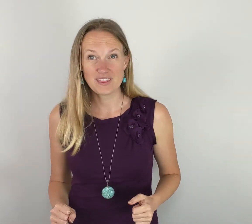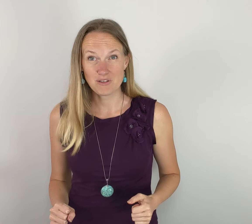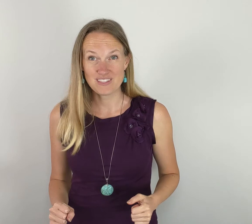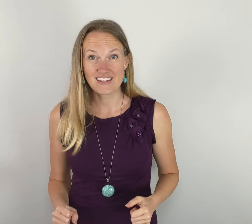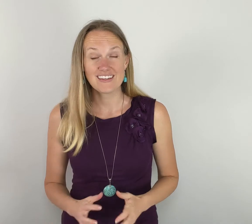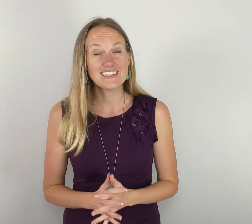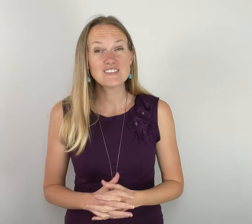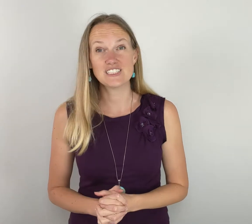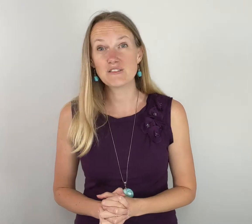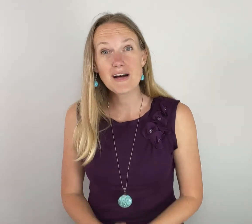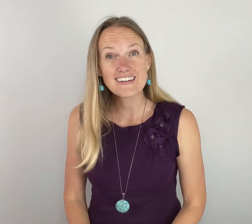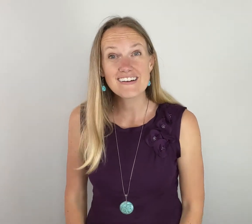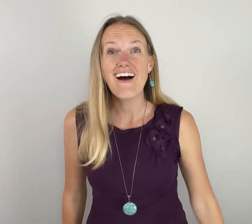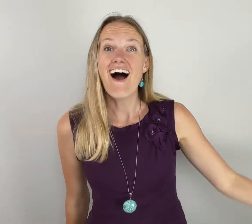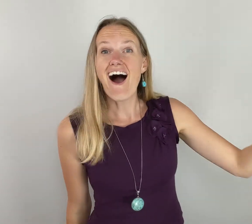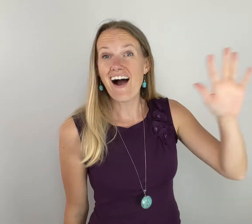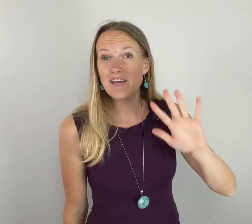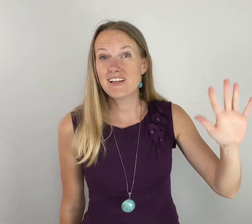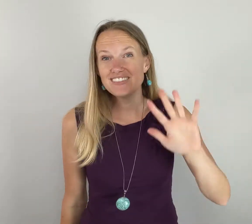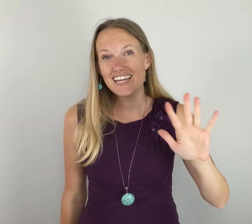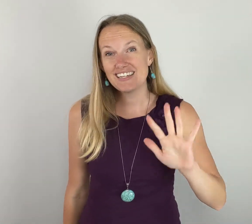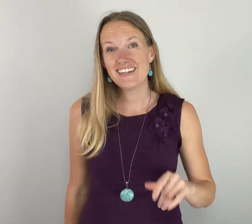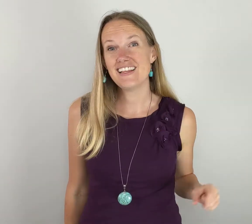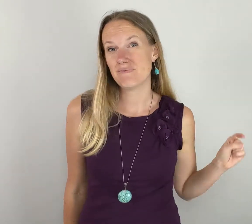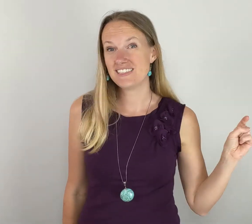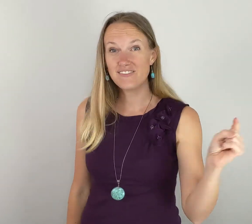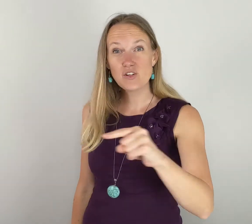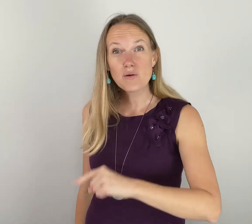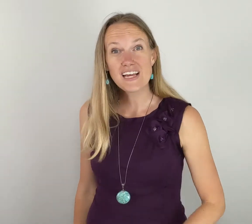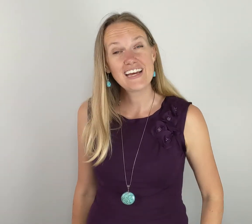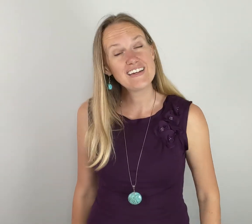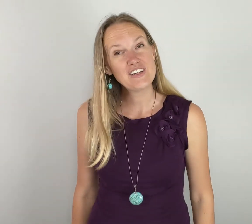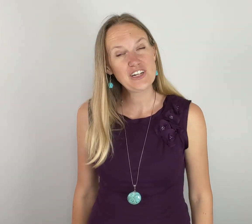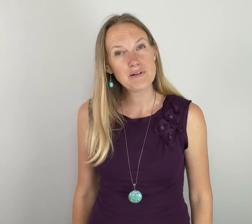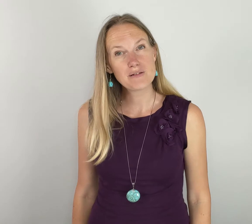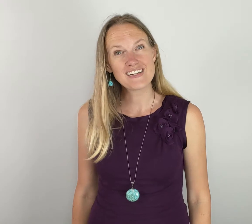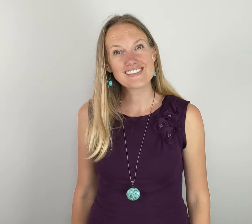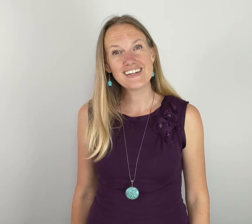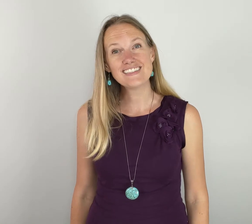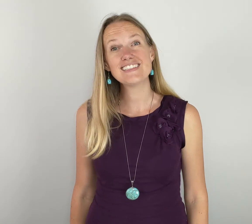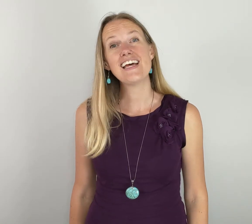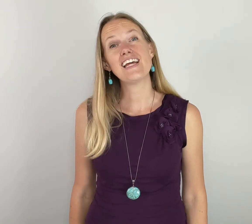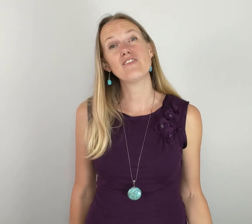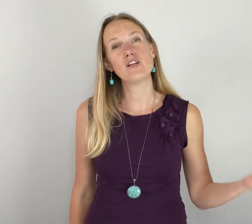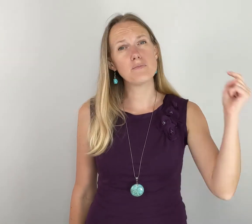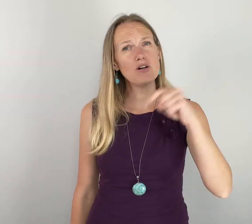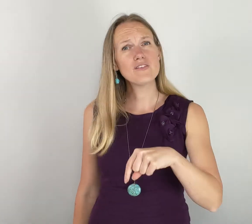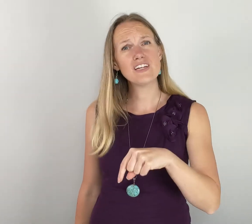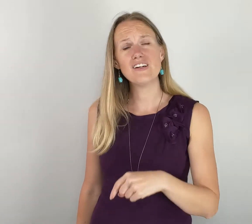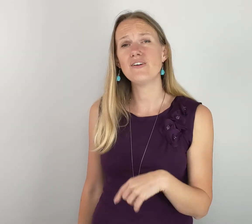the music. Okay, so just a reminder, I am left-handed. That means if you were right-handed, you're going to mirror my signs. And if you look below the video, you